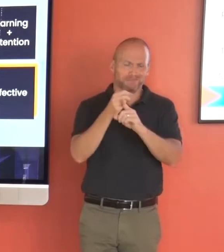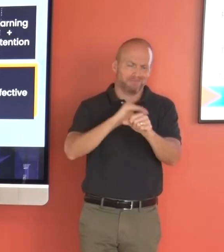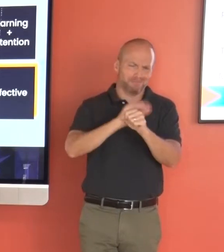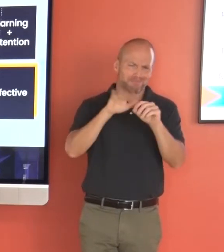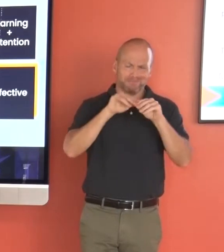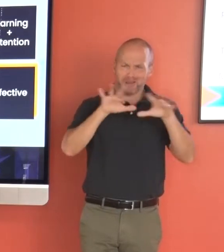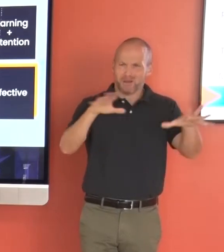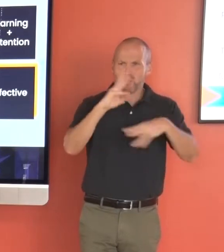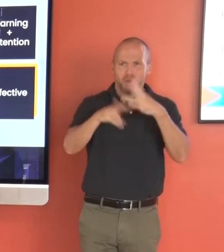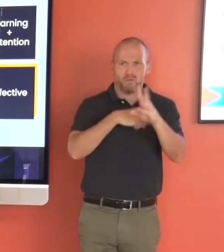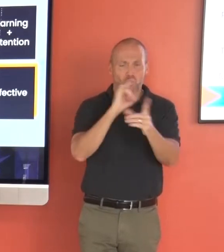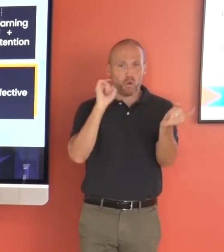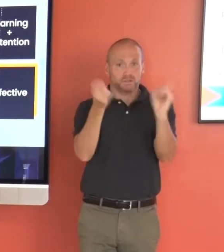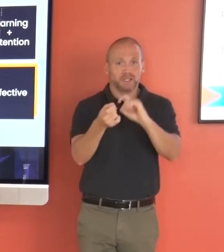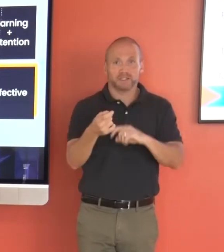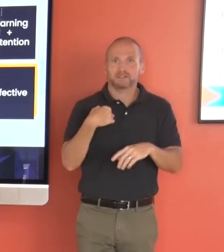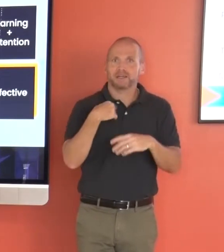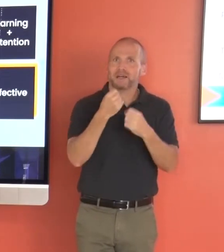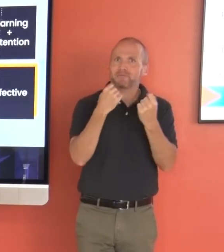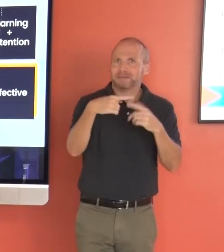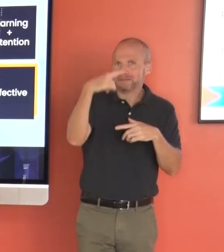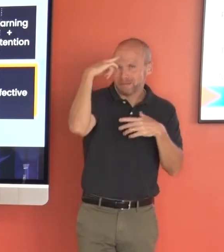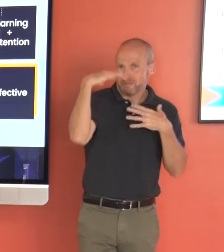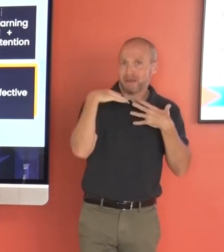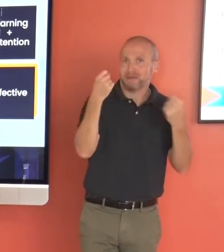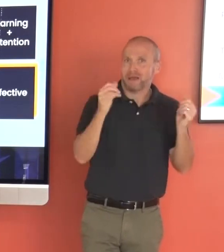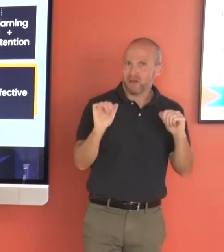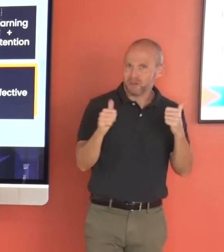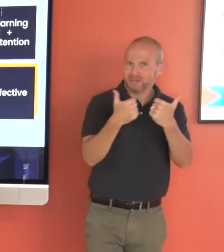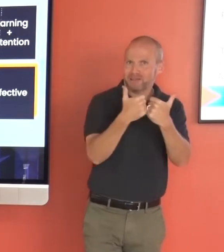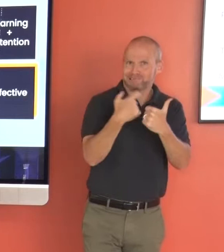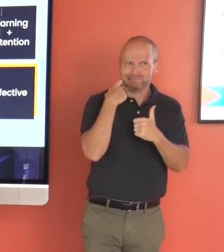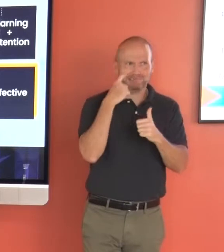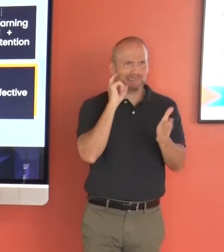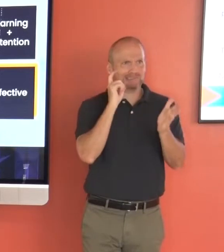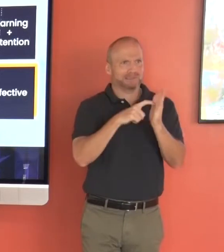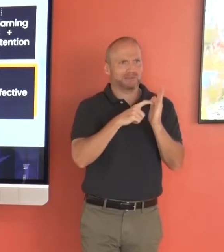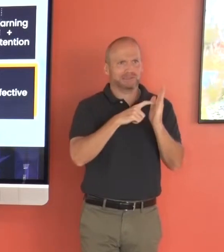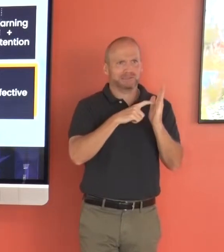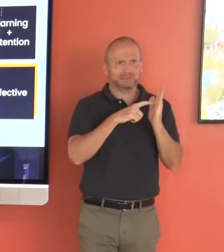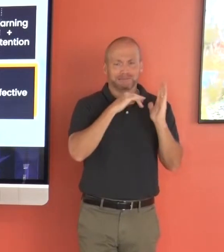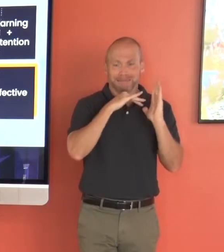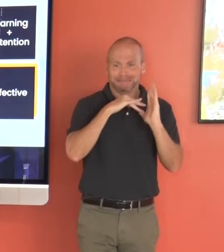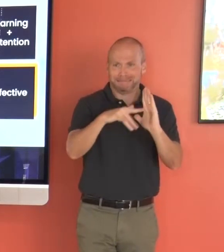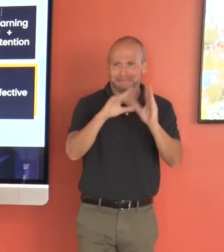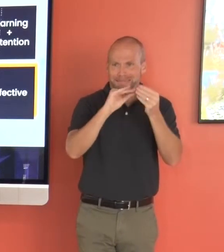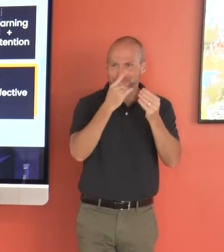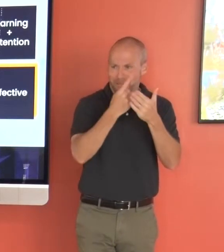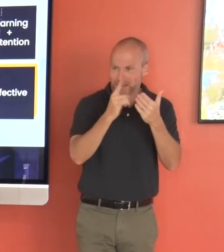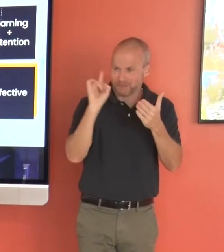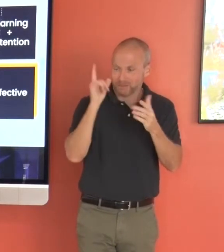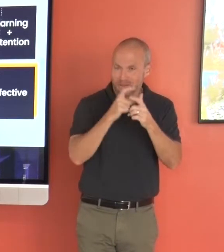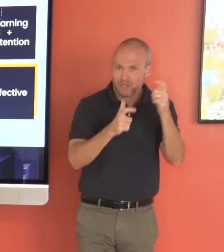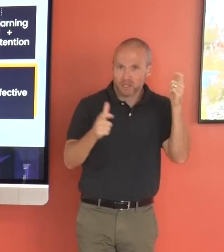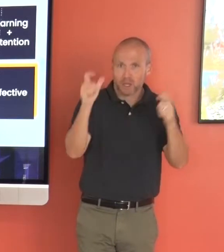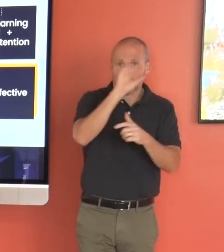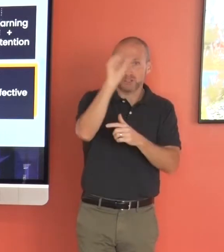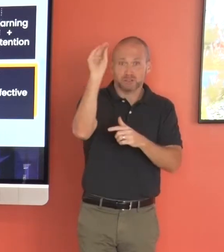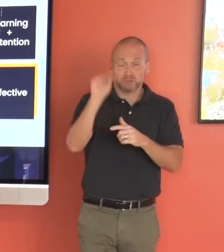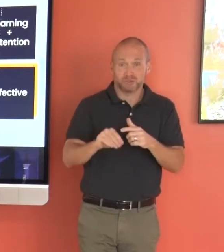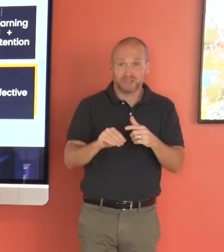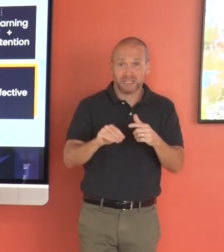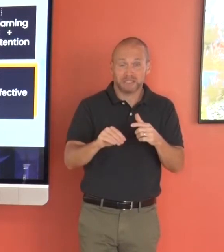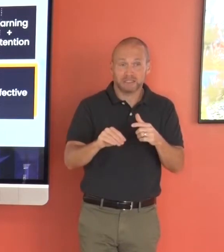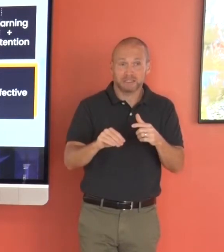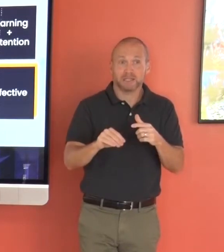upended. Mental health challenges are on the incline. I just saw a study last week that the largest percentage of growth